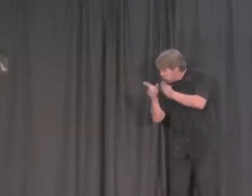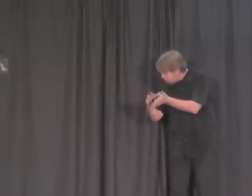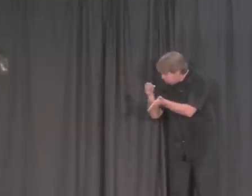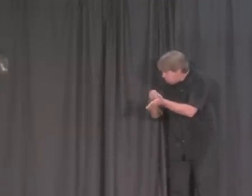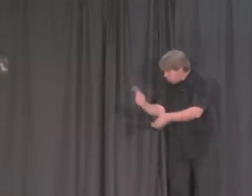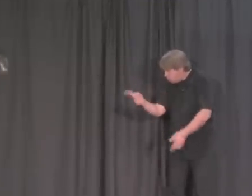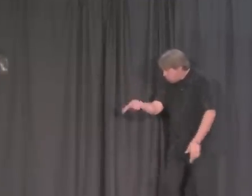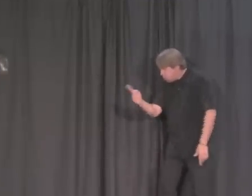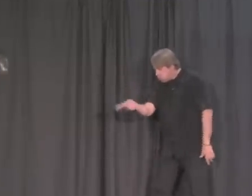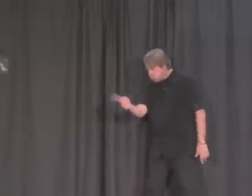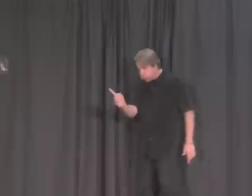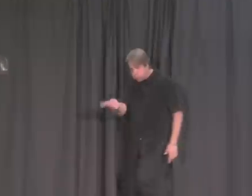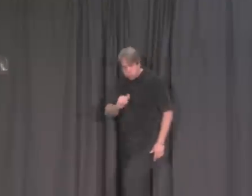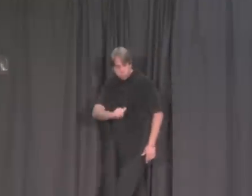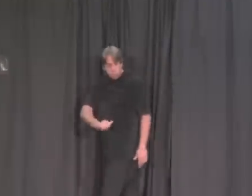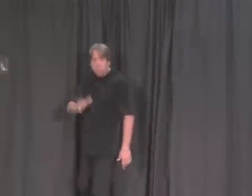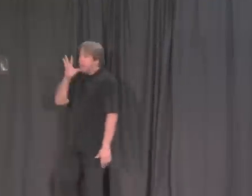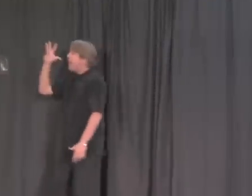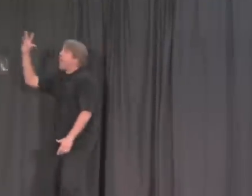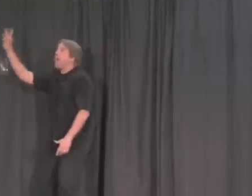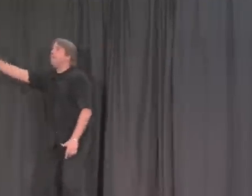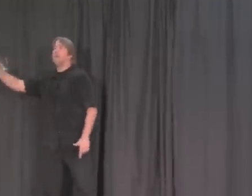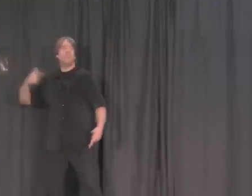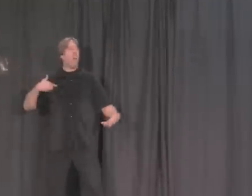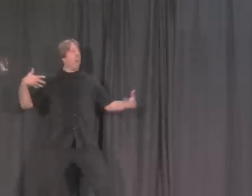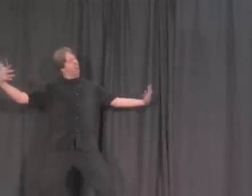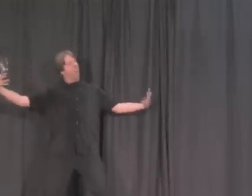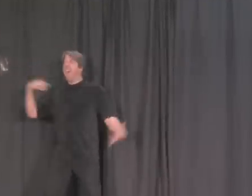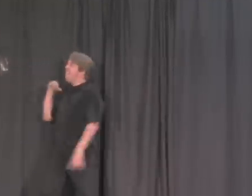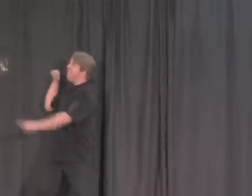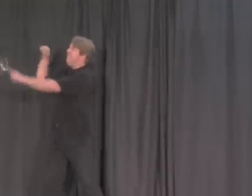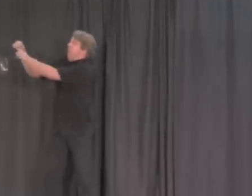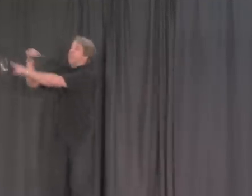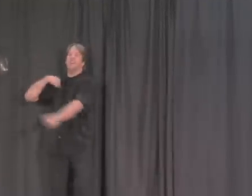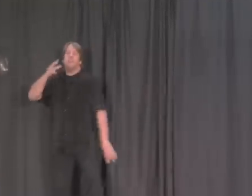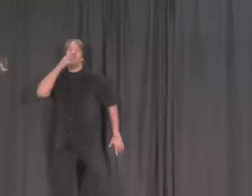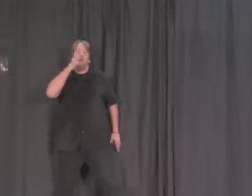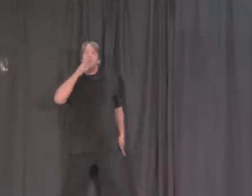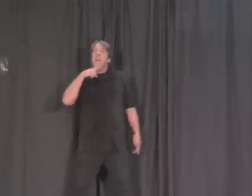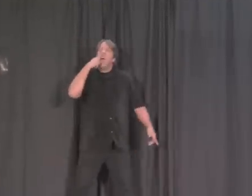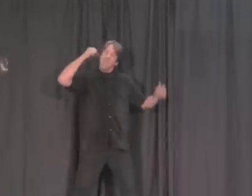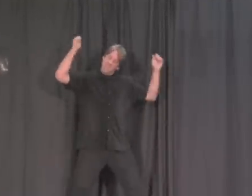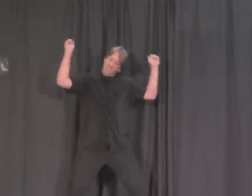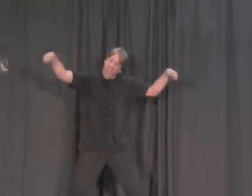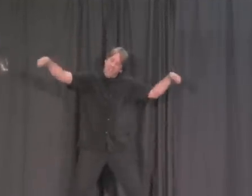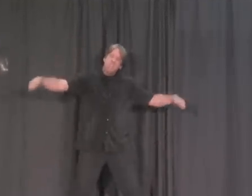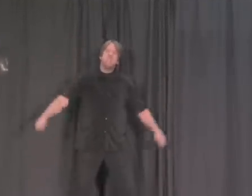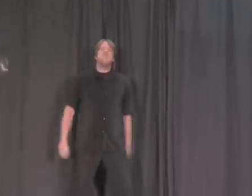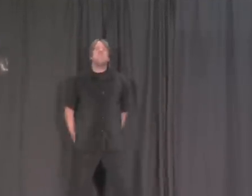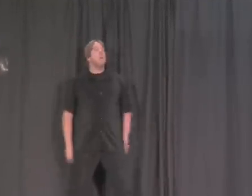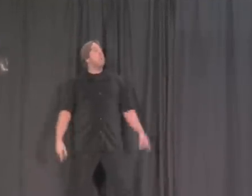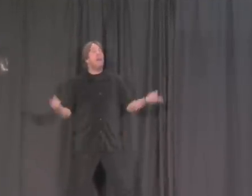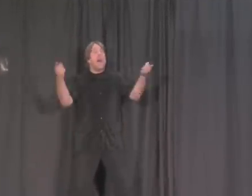well, you just keep on watching them then. And my mother left, and I was like, yeah, I fooled my mom, here and